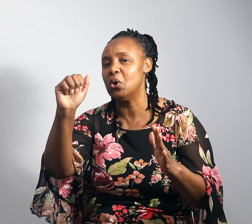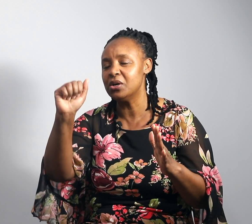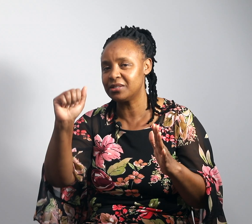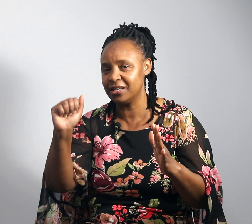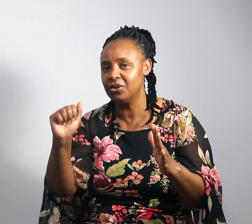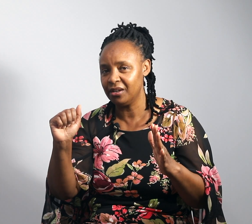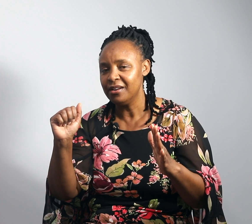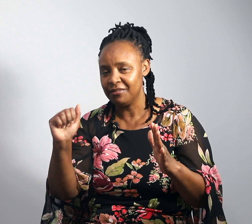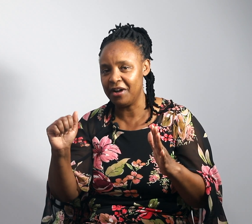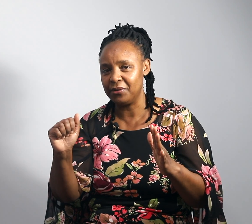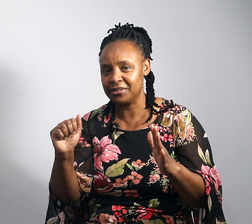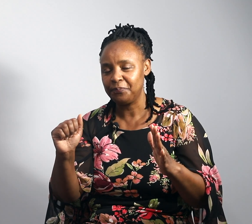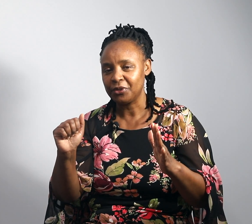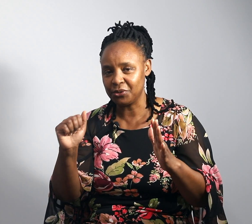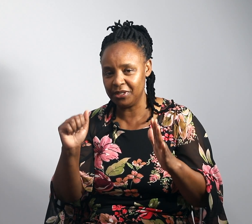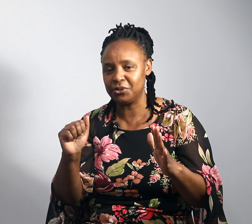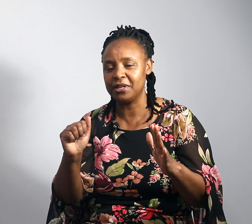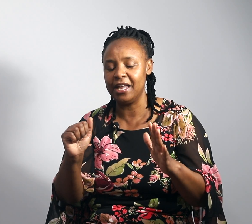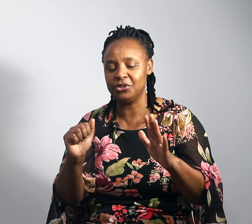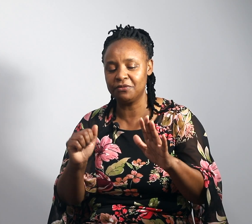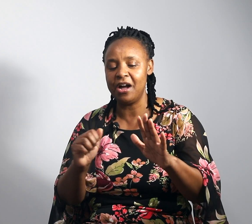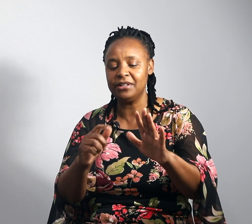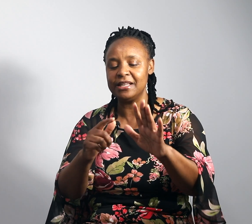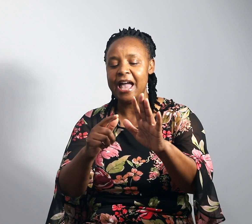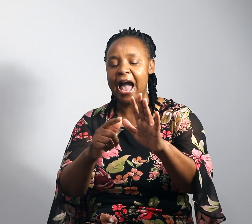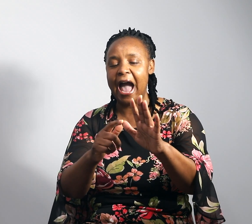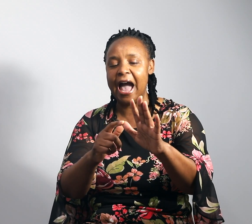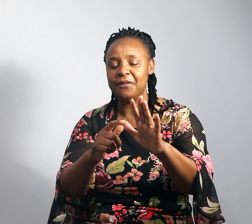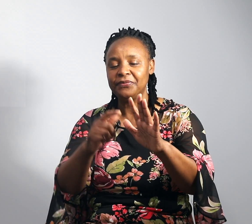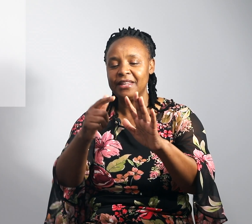long single vowels. So let's do it again. Short vowels: a,